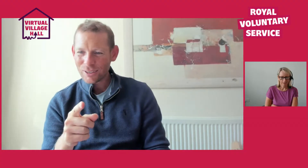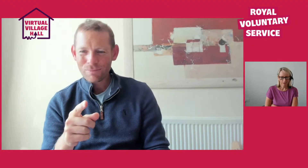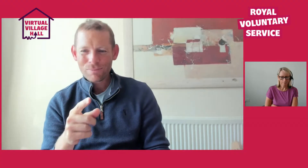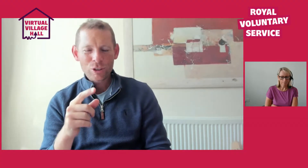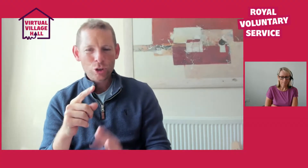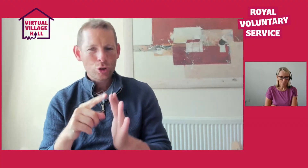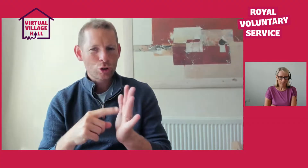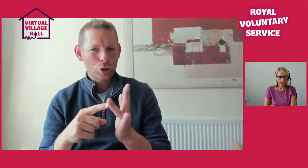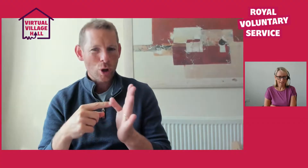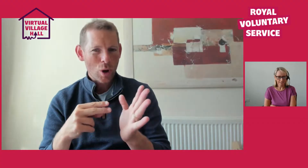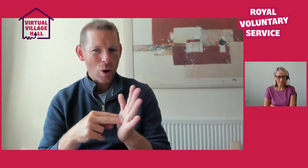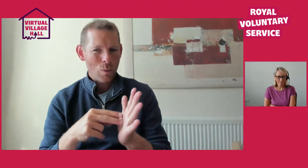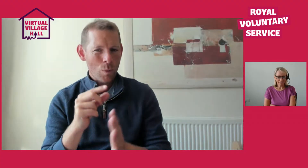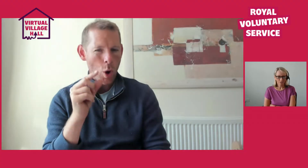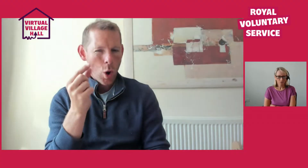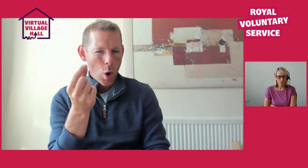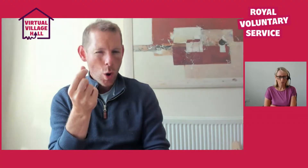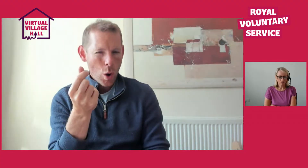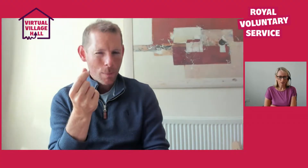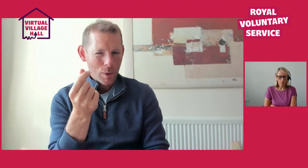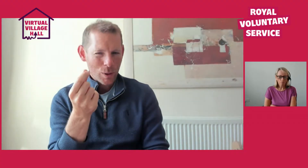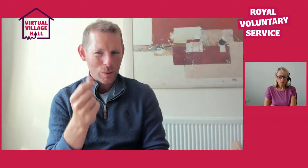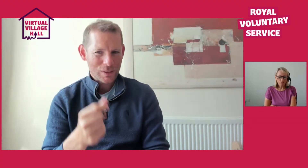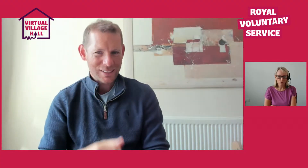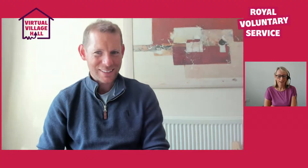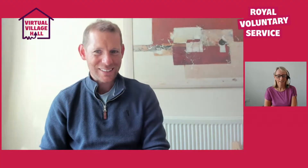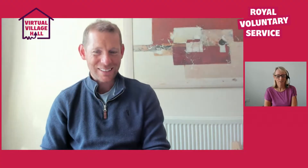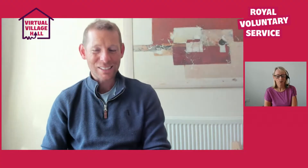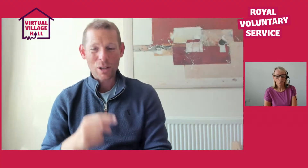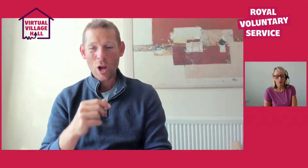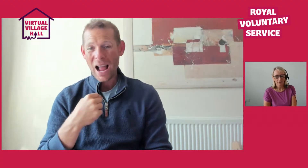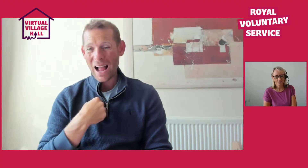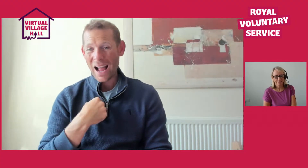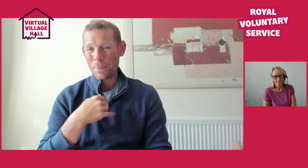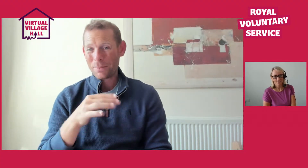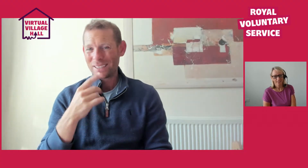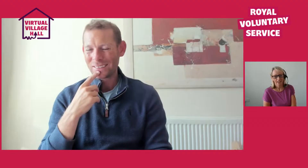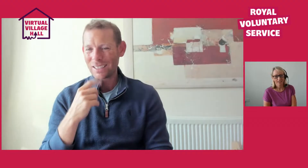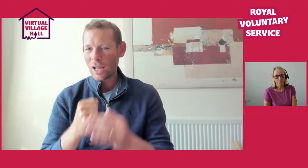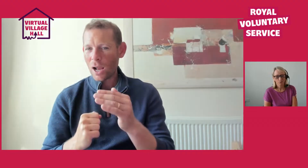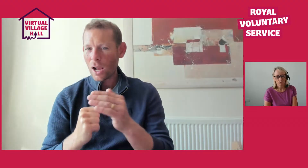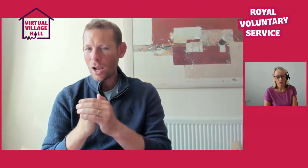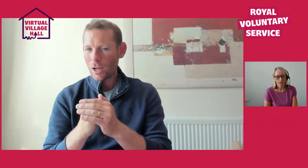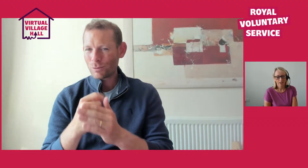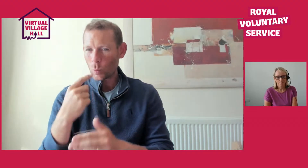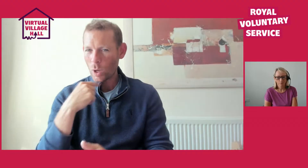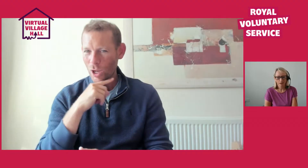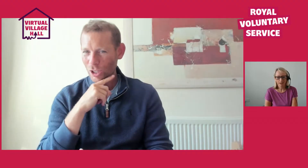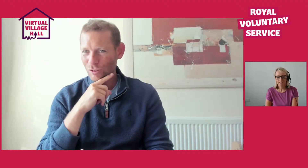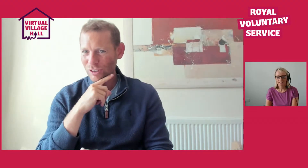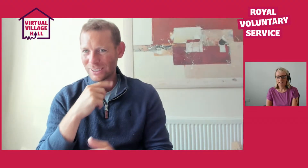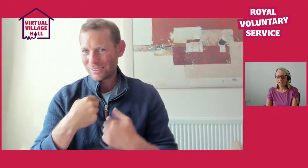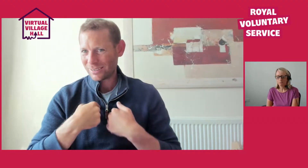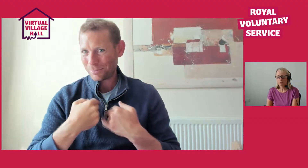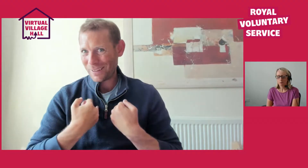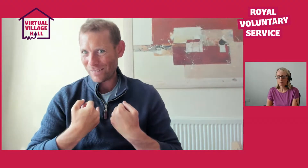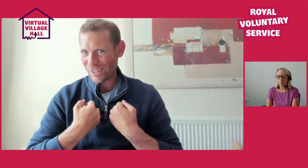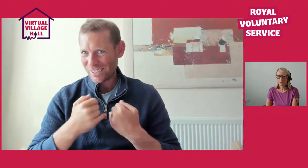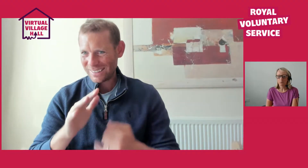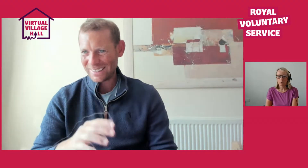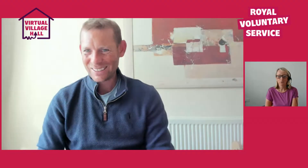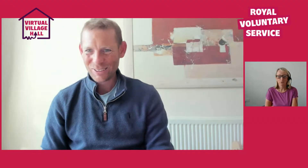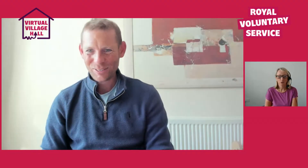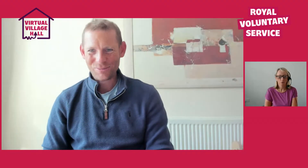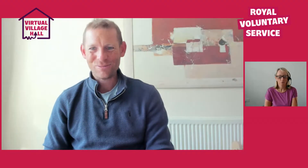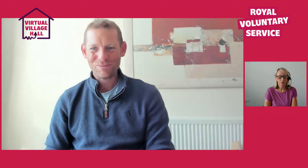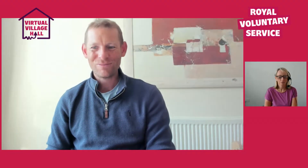And then number 10, Joan, almost right, not quite. I know I said I would probably